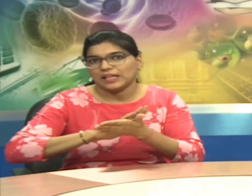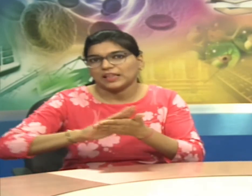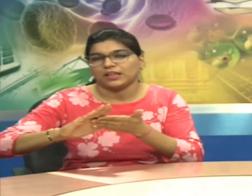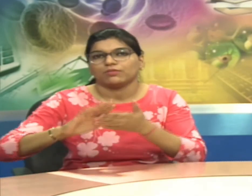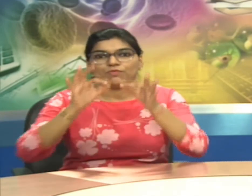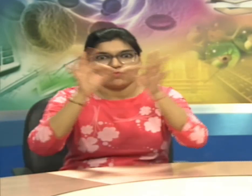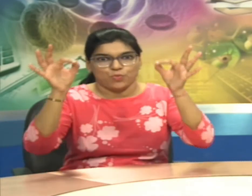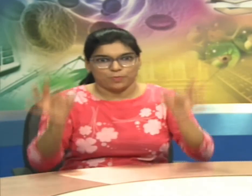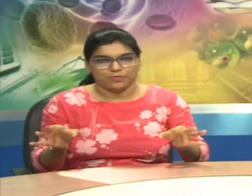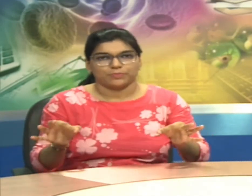form.